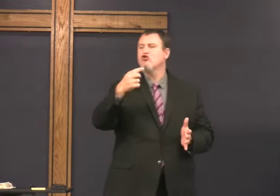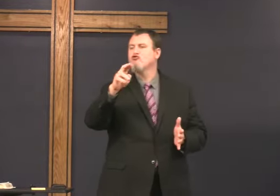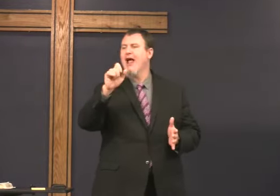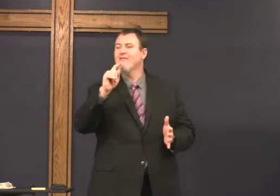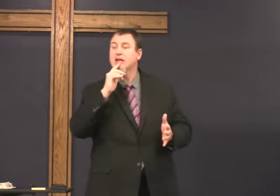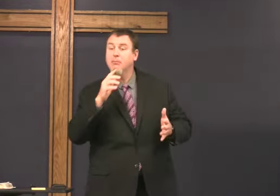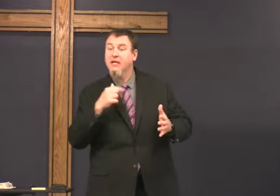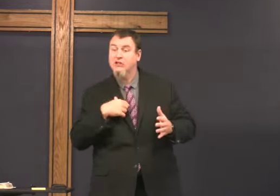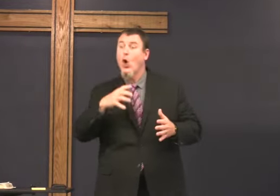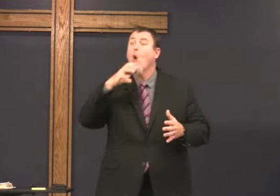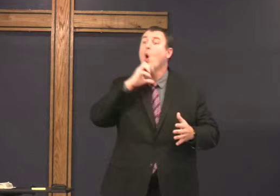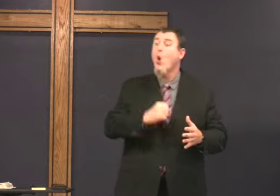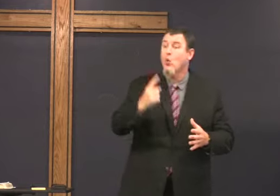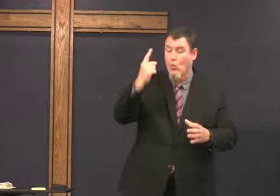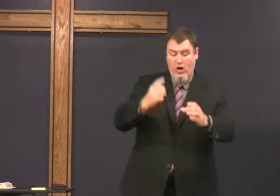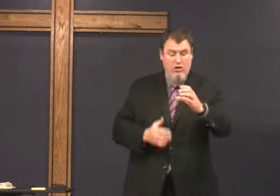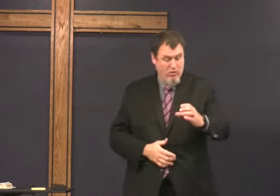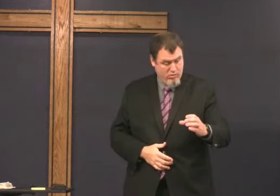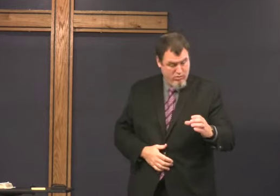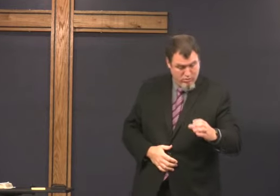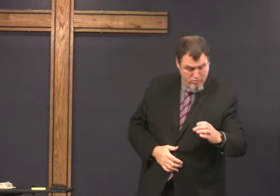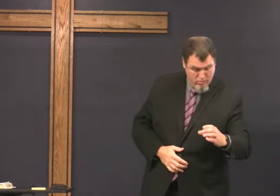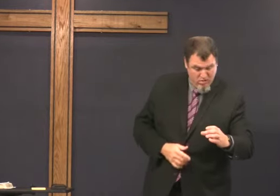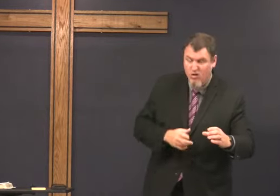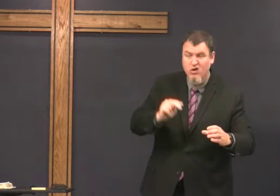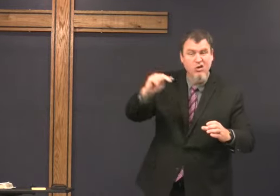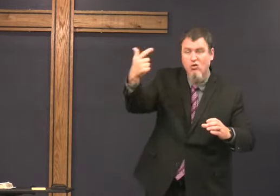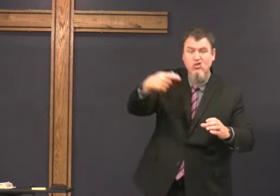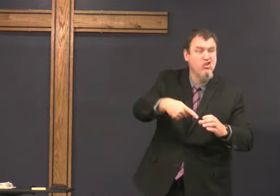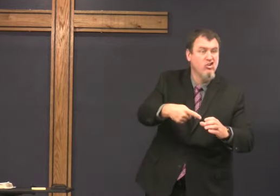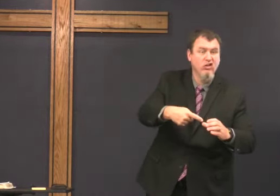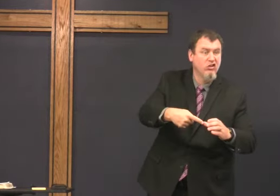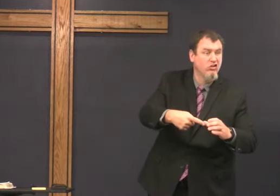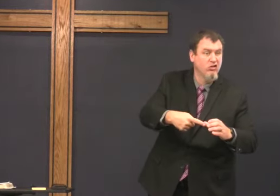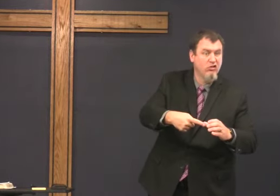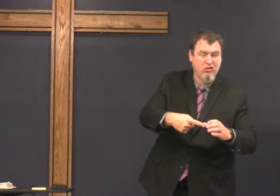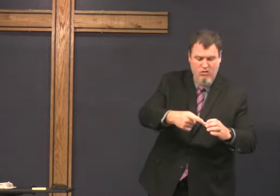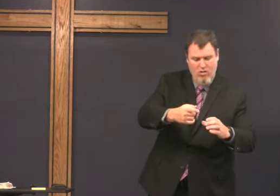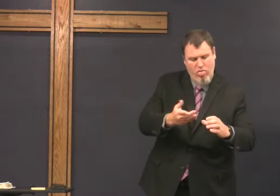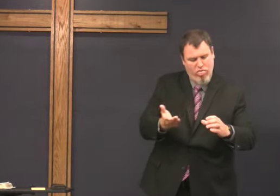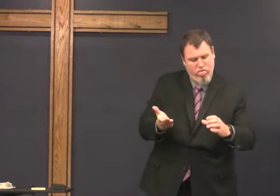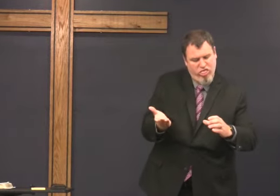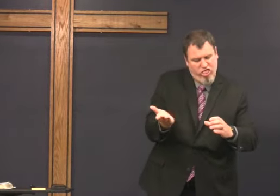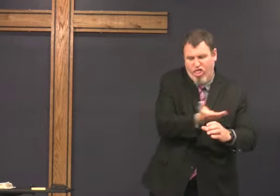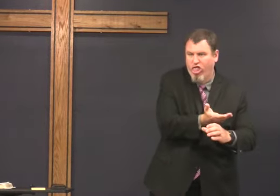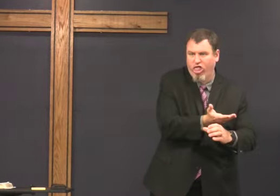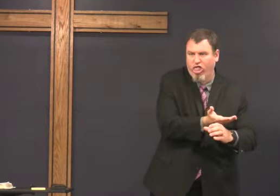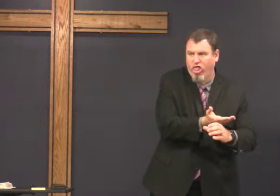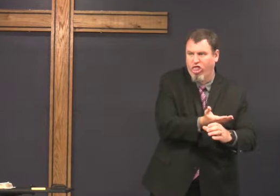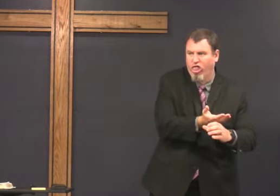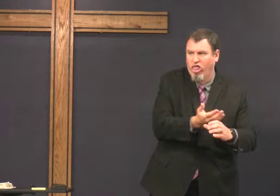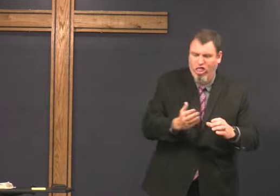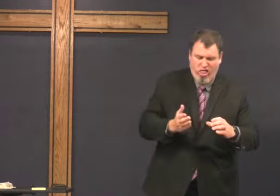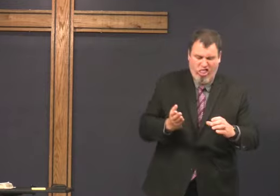What? But